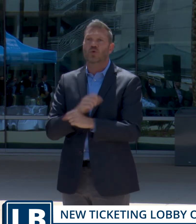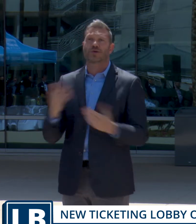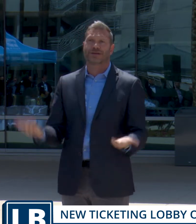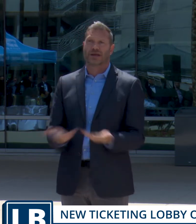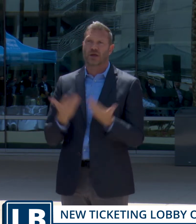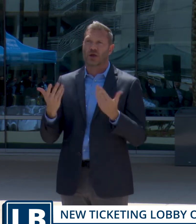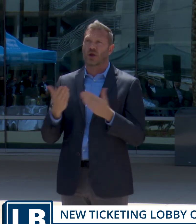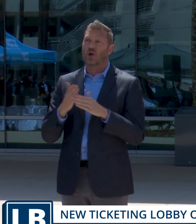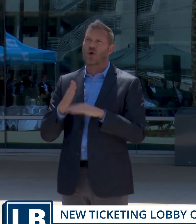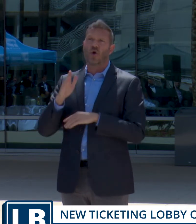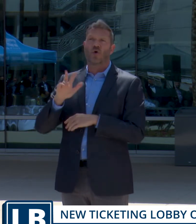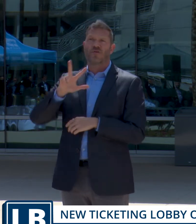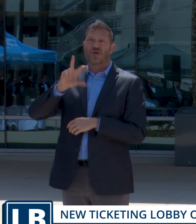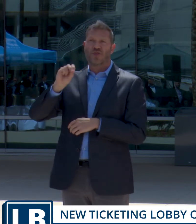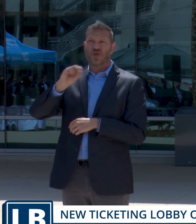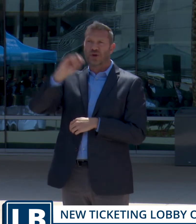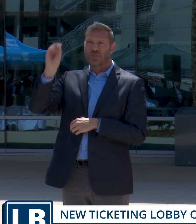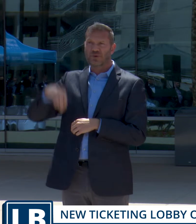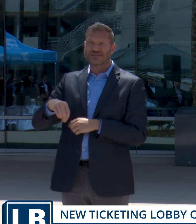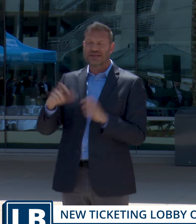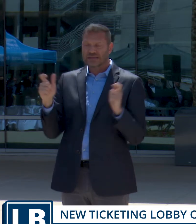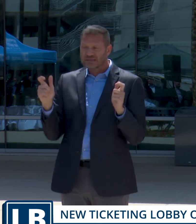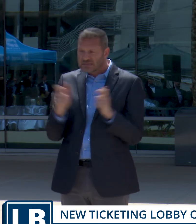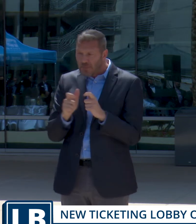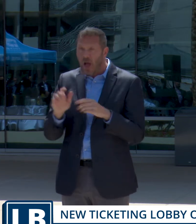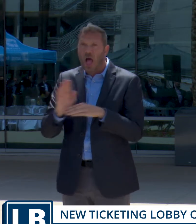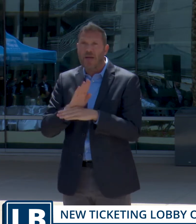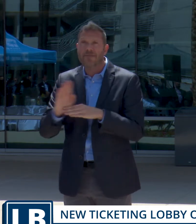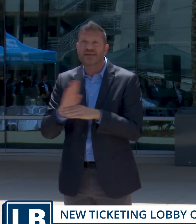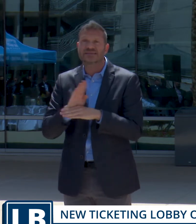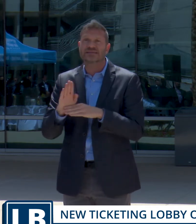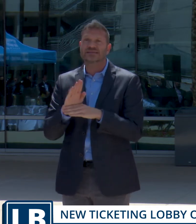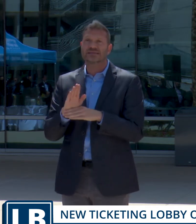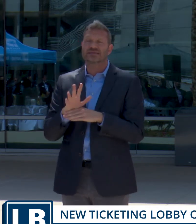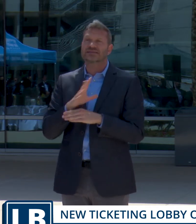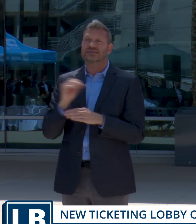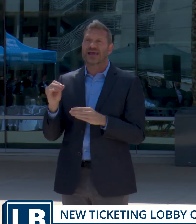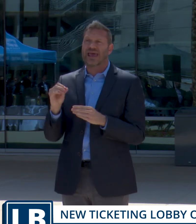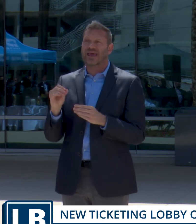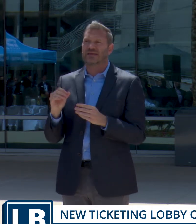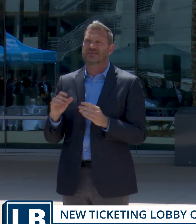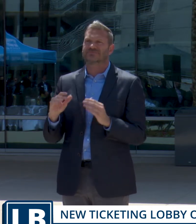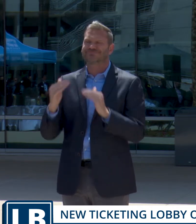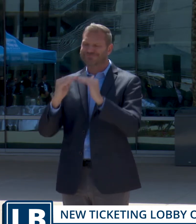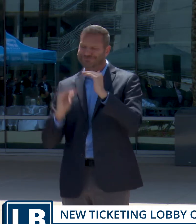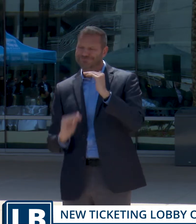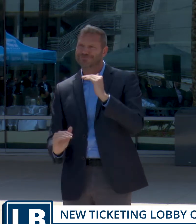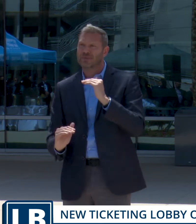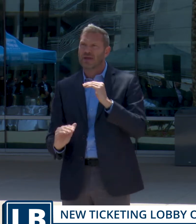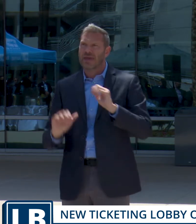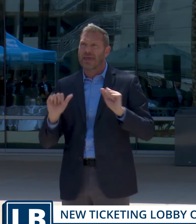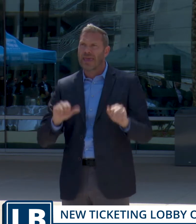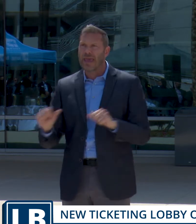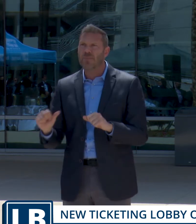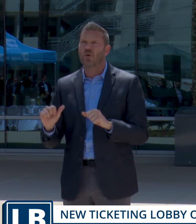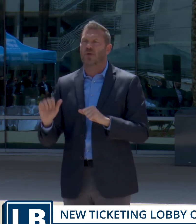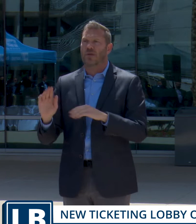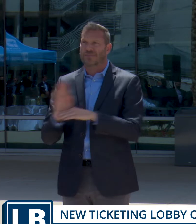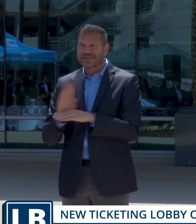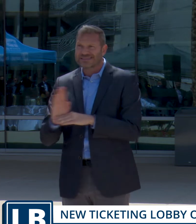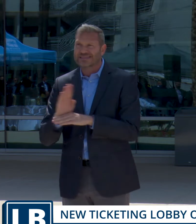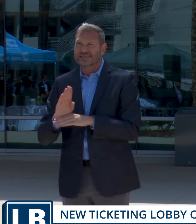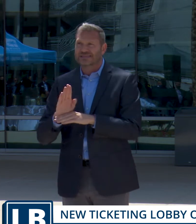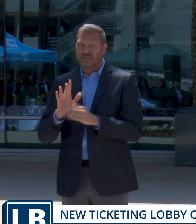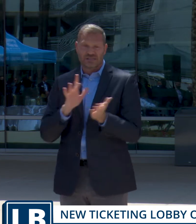more than 30% of small businesses and disadvantaged business that took advantage of what Long Beach and